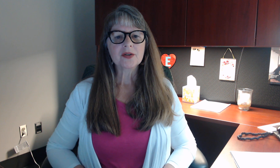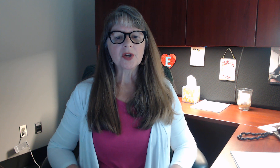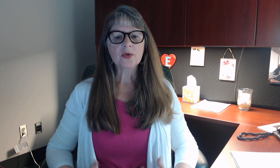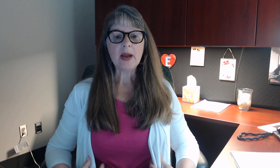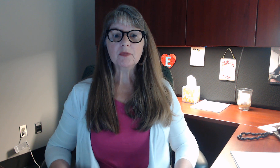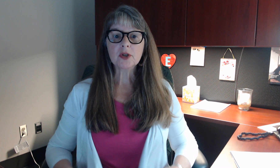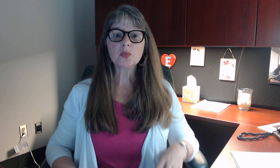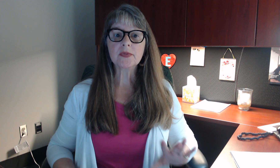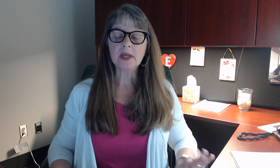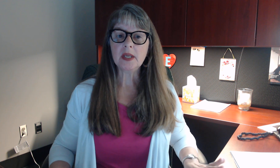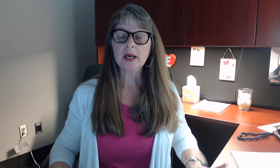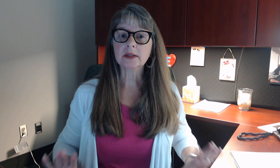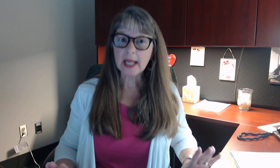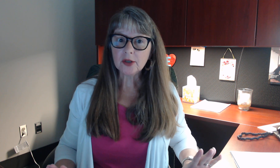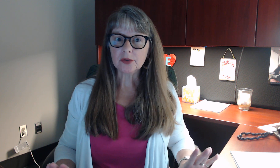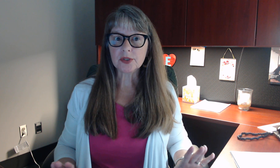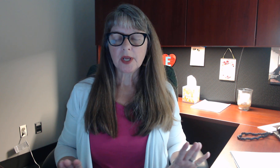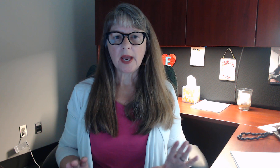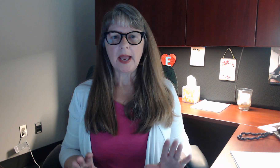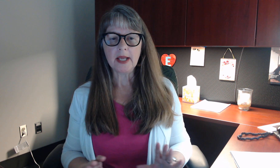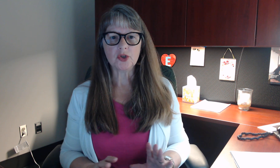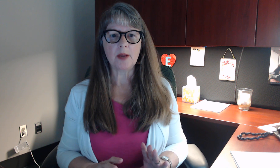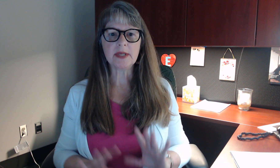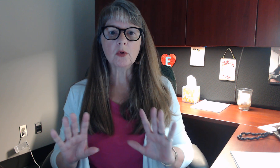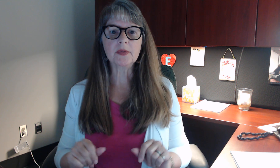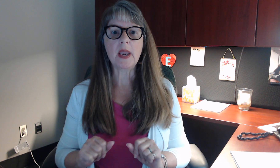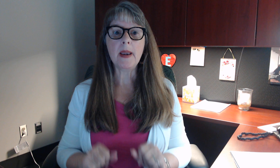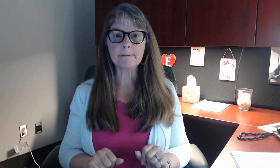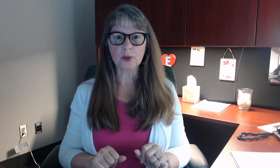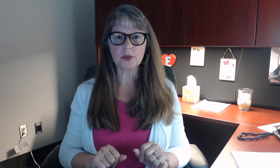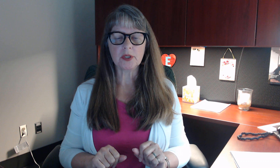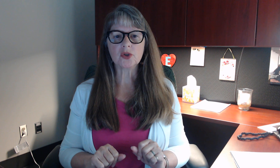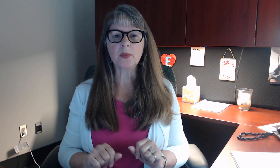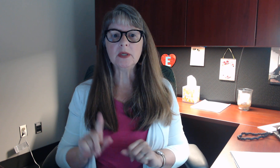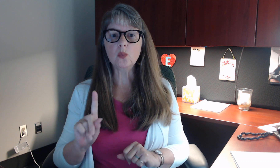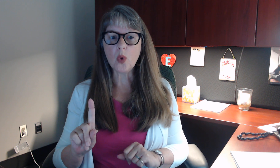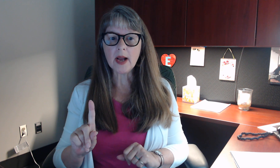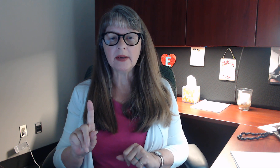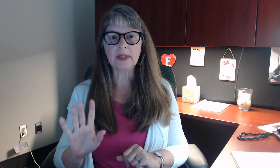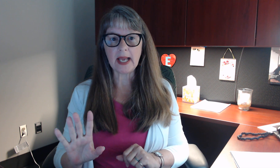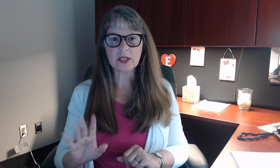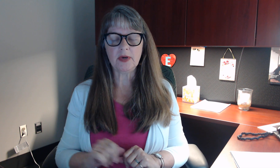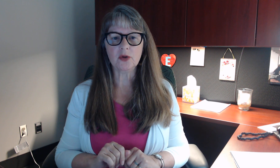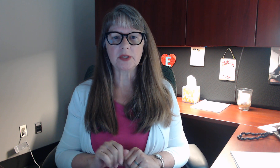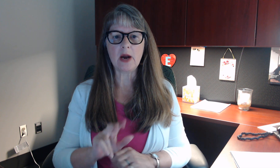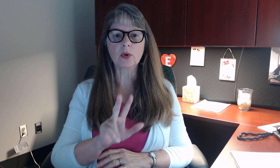So now we're finished with the letters hand shapes. Now we're with the numbers. So we did 1 the last video. So now we're going to do